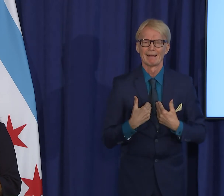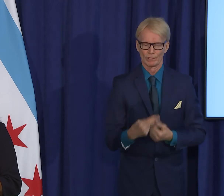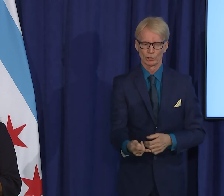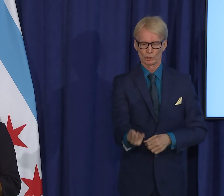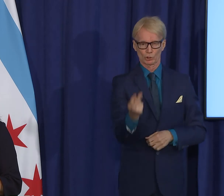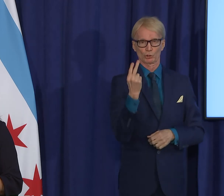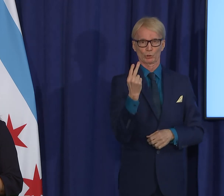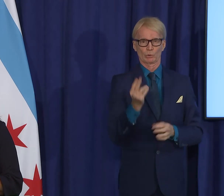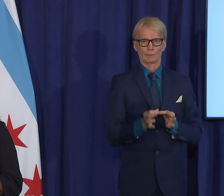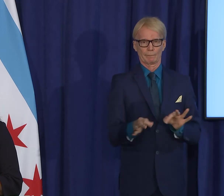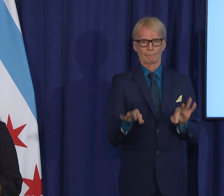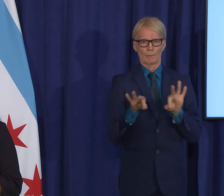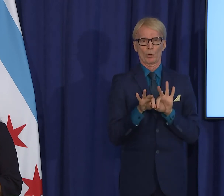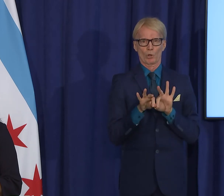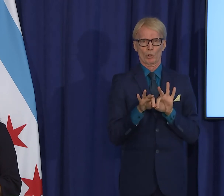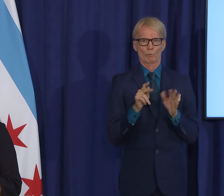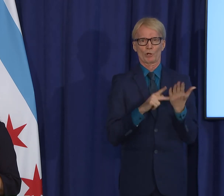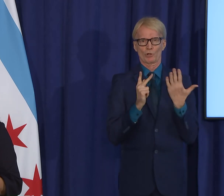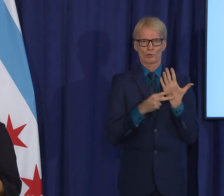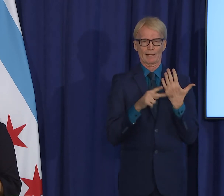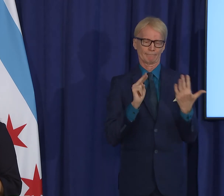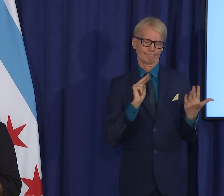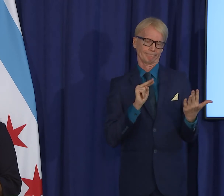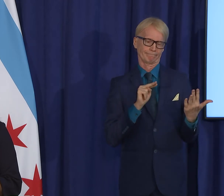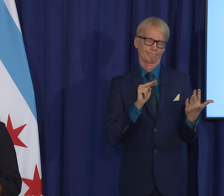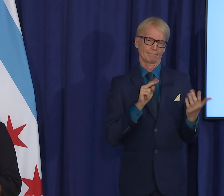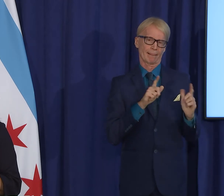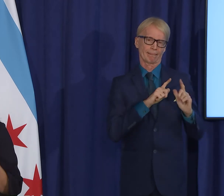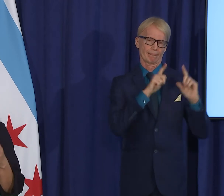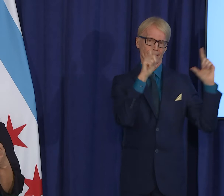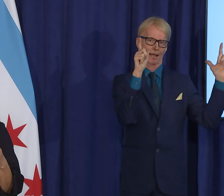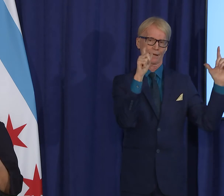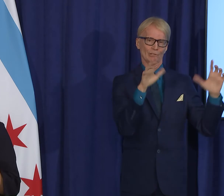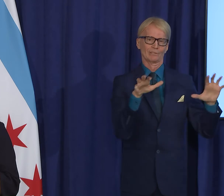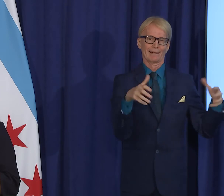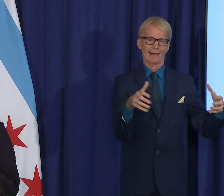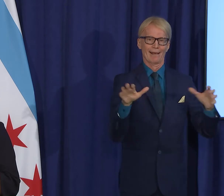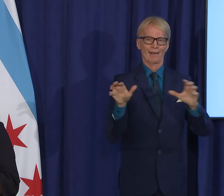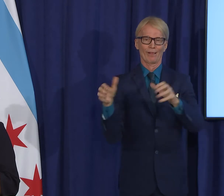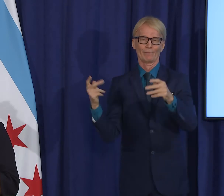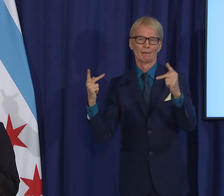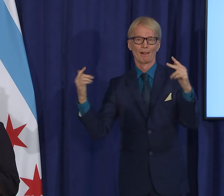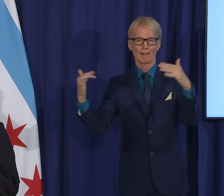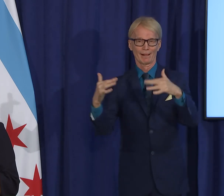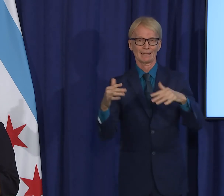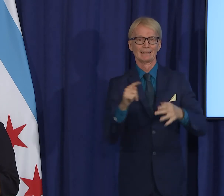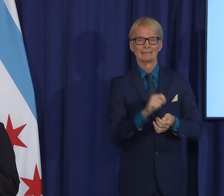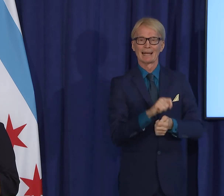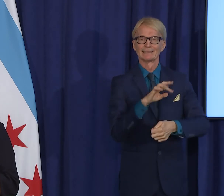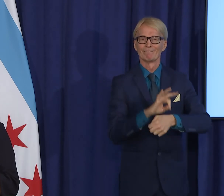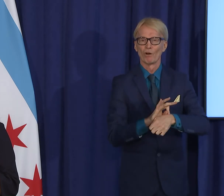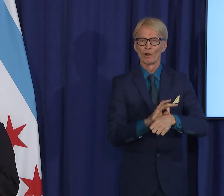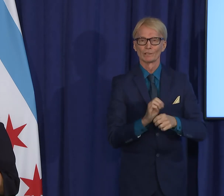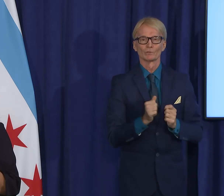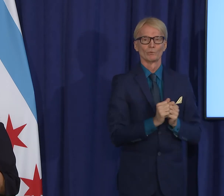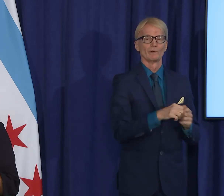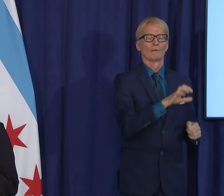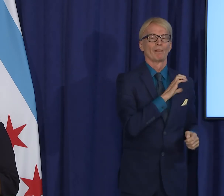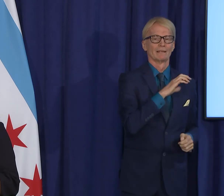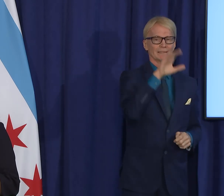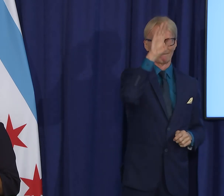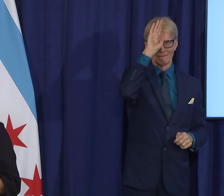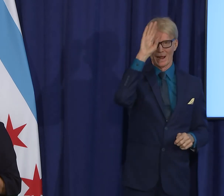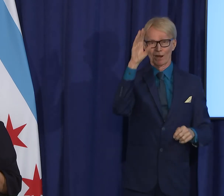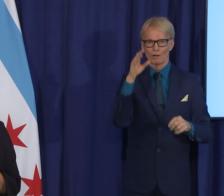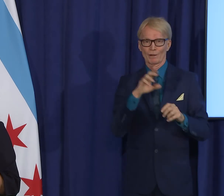important initiatives. Our large gatherings task force, which includes multiple departments, including police and fire, that work with us, and the